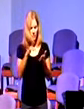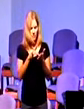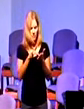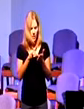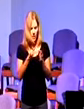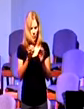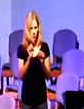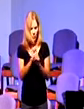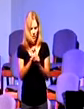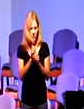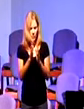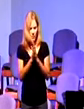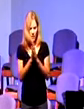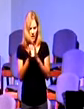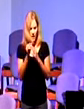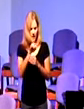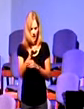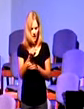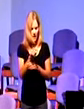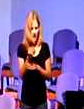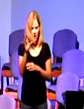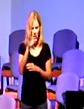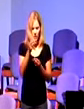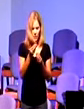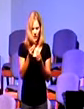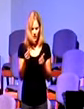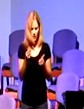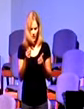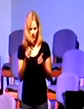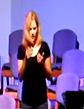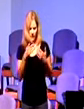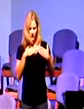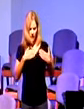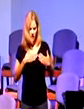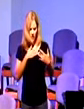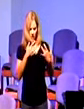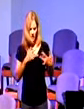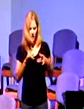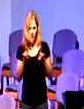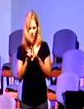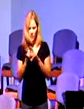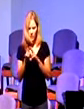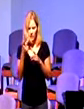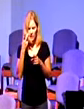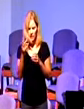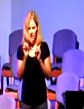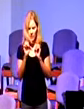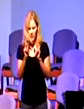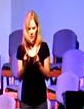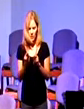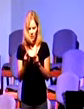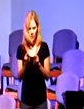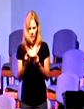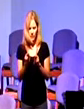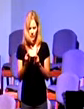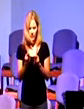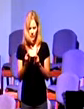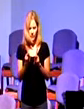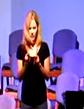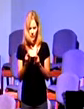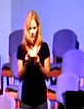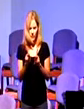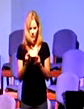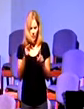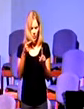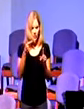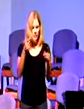work. And we pray, Lord, as they look to heal physical hearts, that they would also see the opportunities, Lord, to